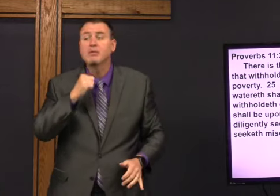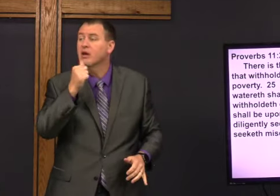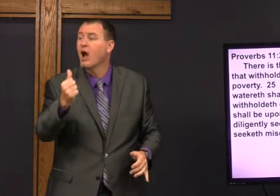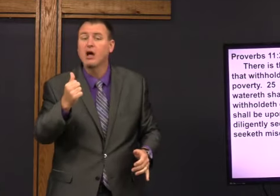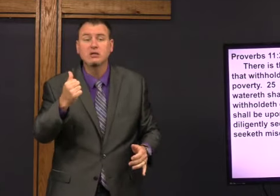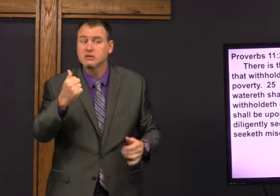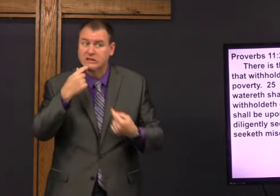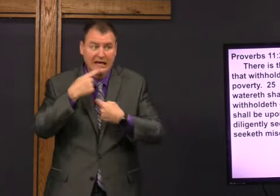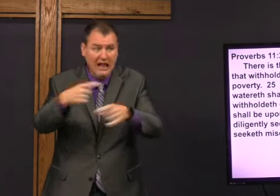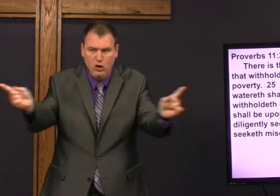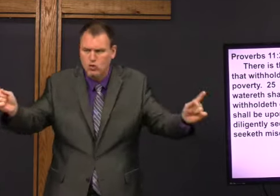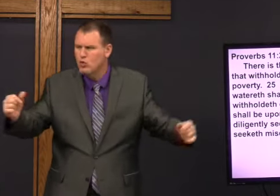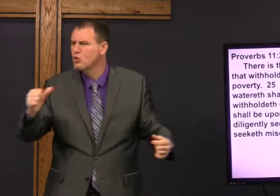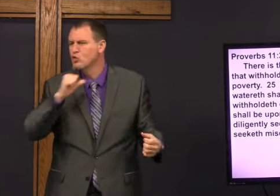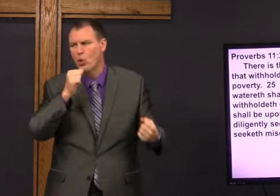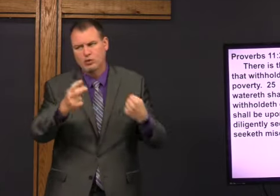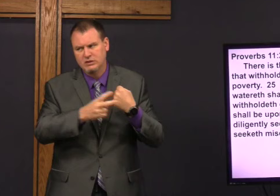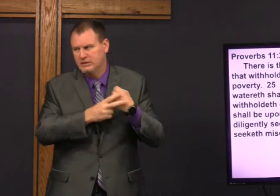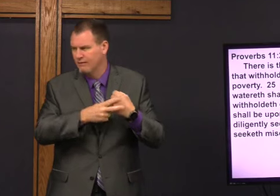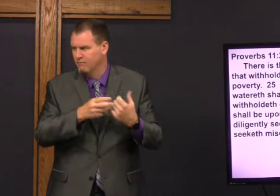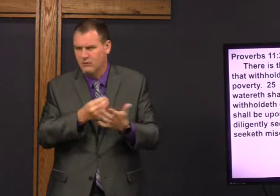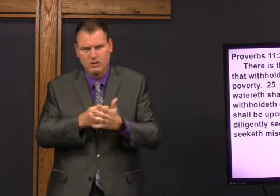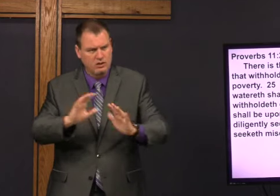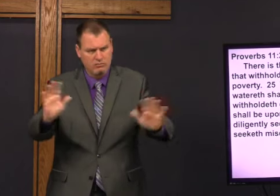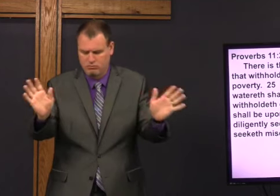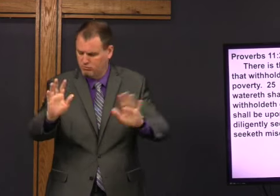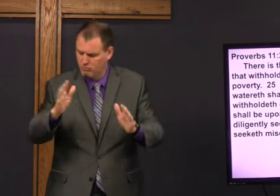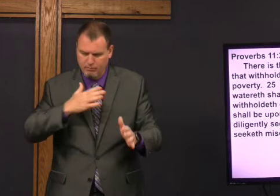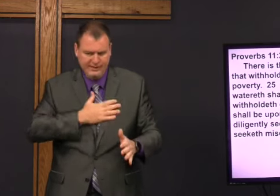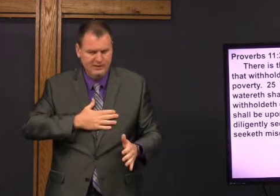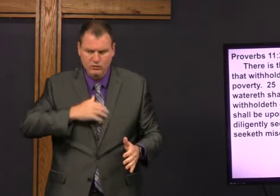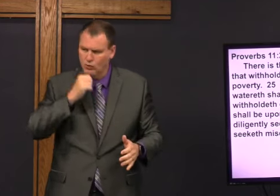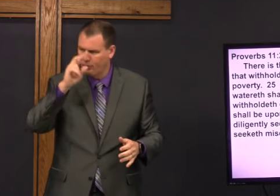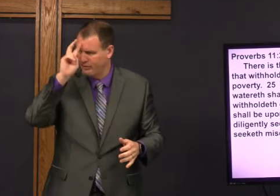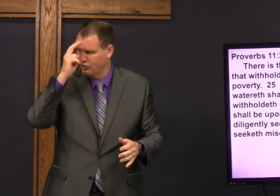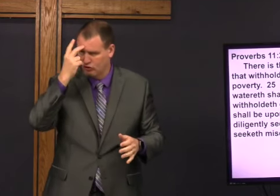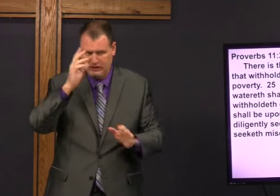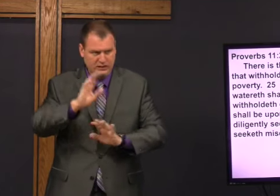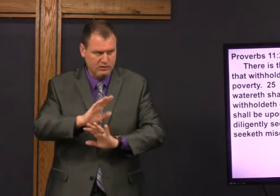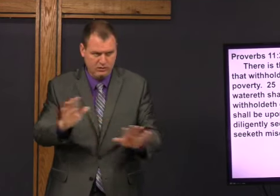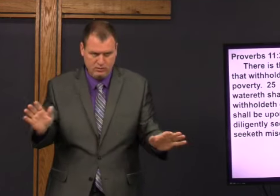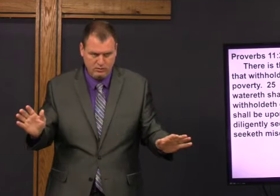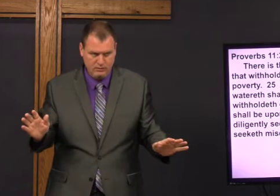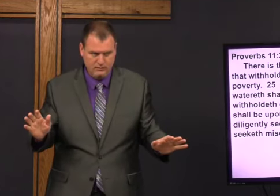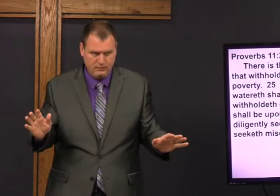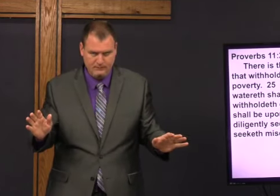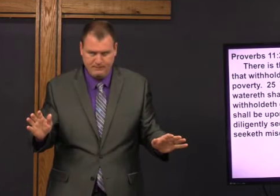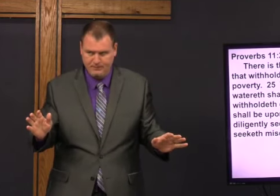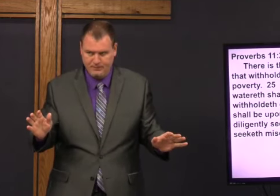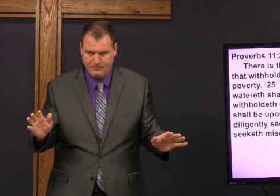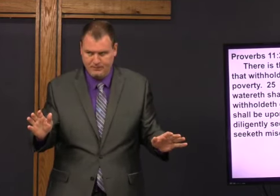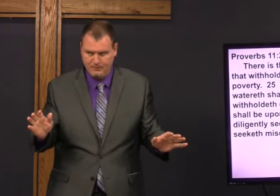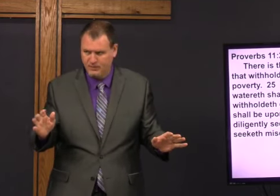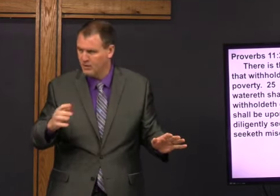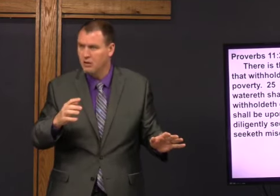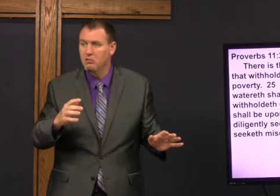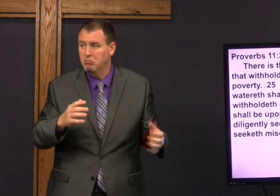it, what they say. So I'm not telling you not to save money. Please don't misunderstand.